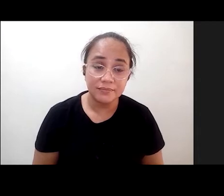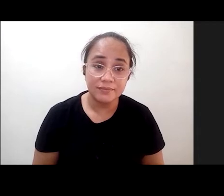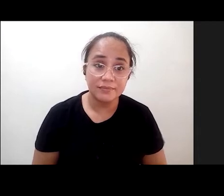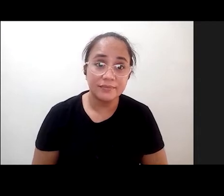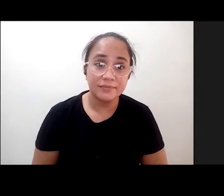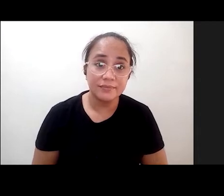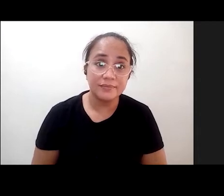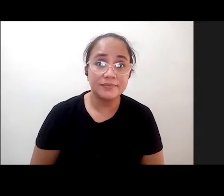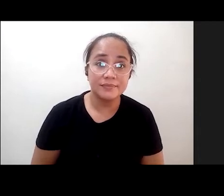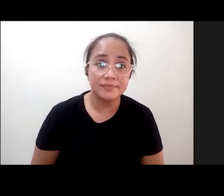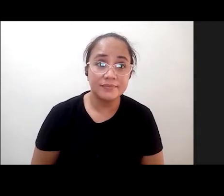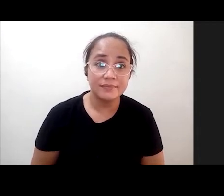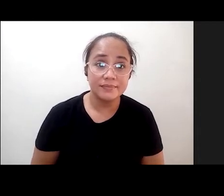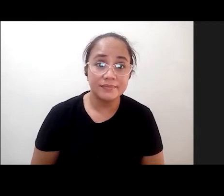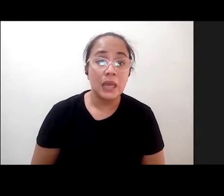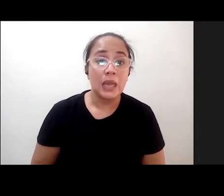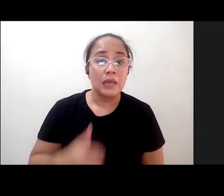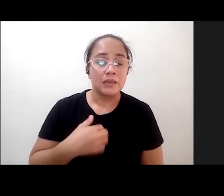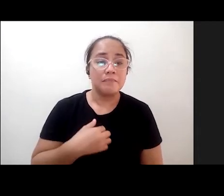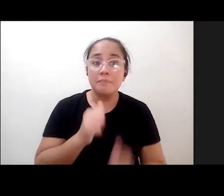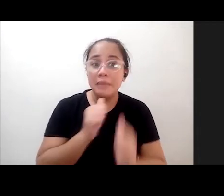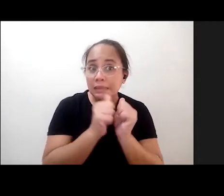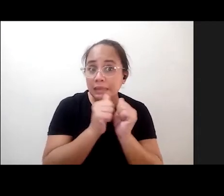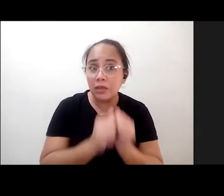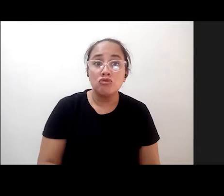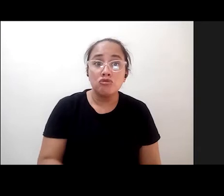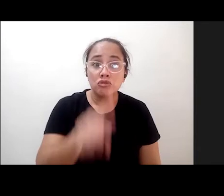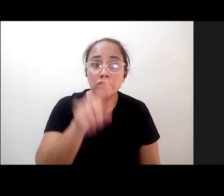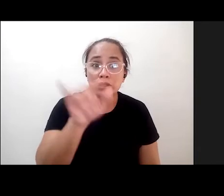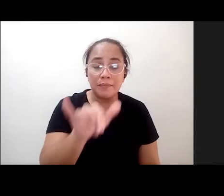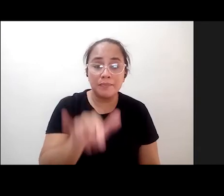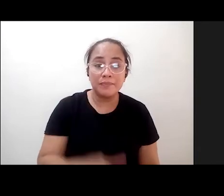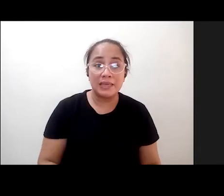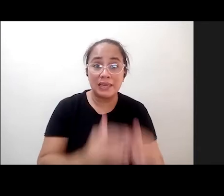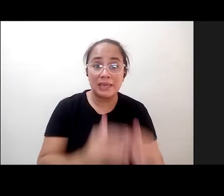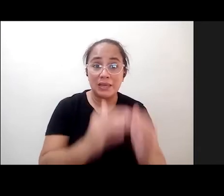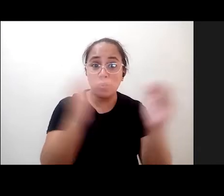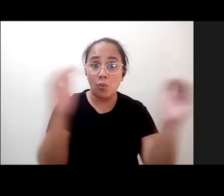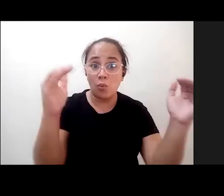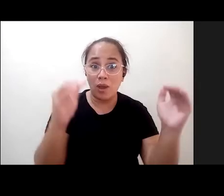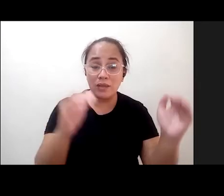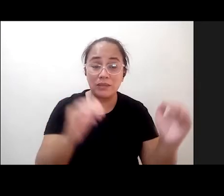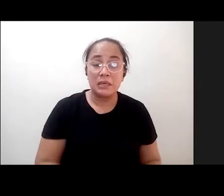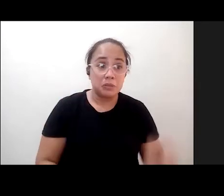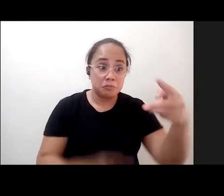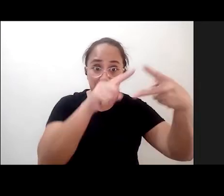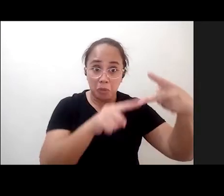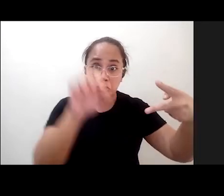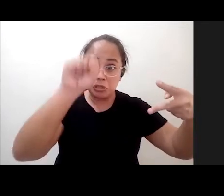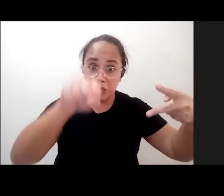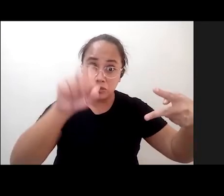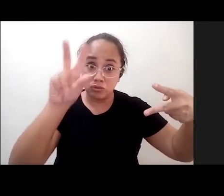In other words, do you equally expect a yes/no answer in both of those sentences?